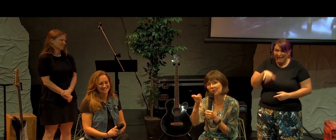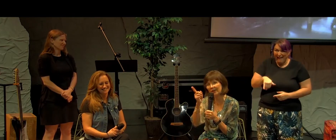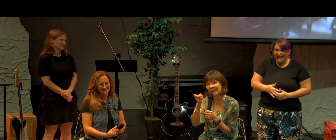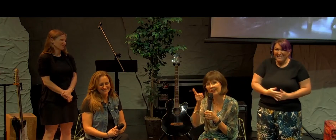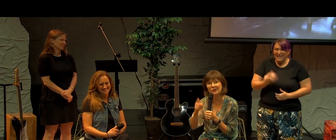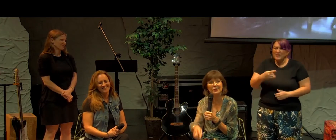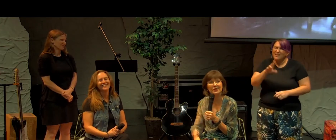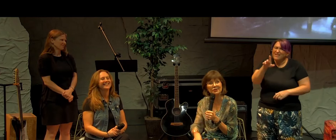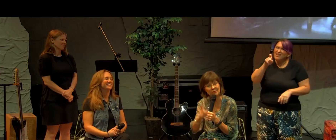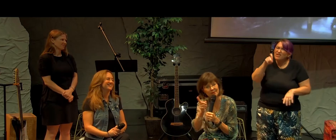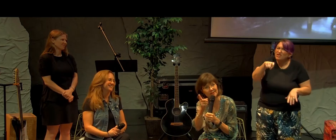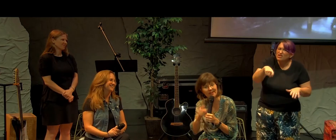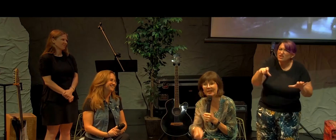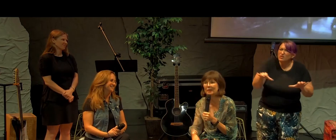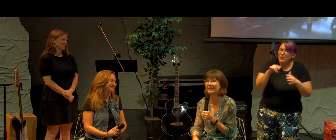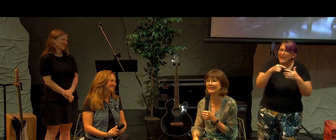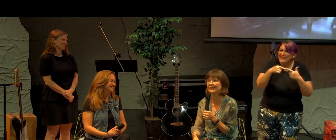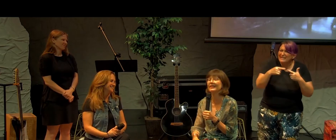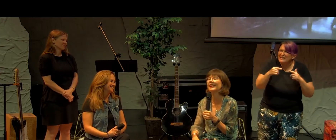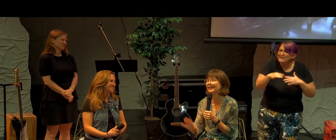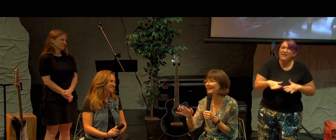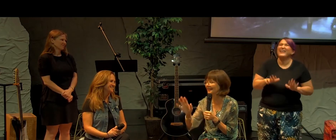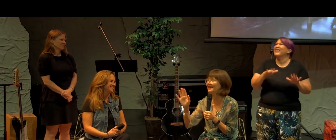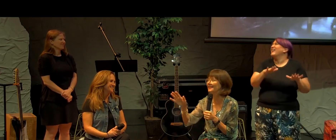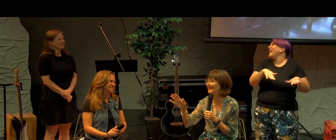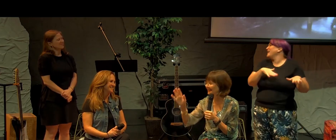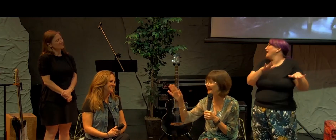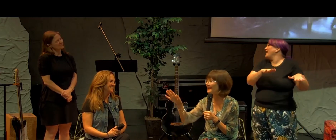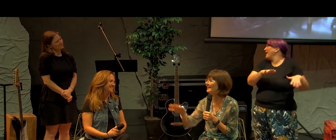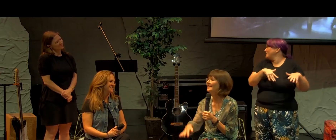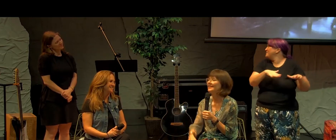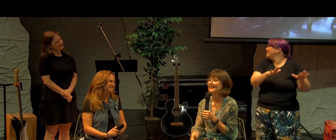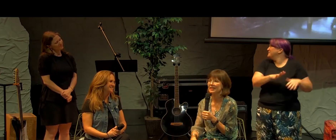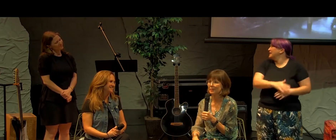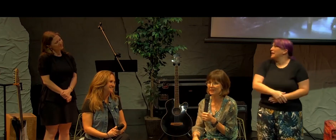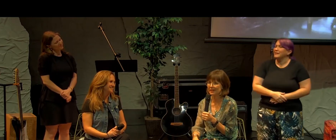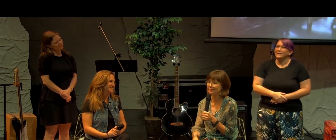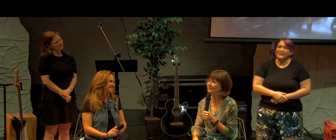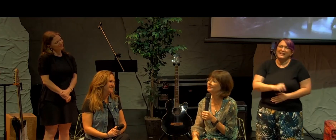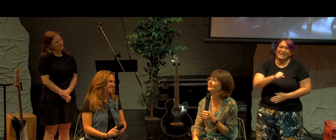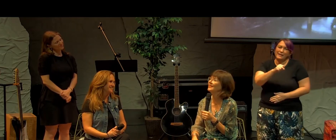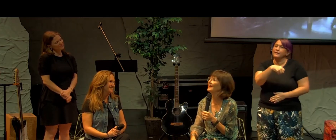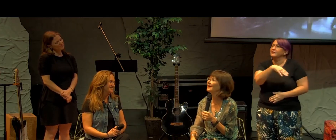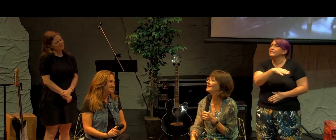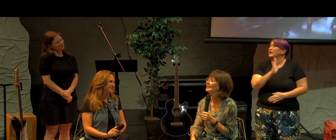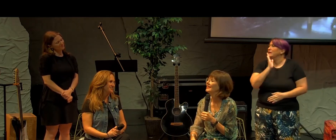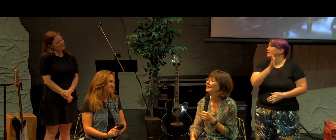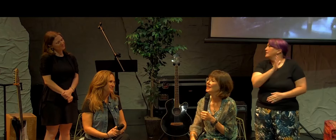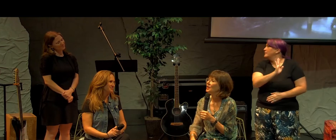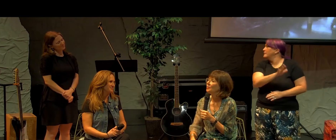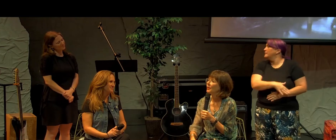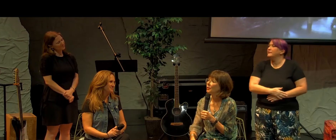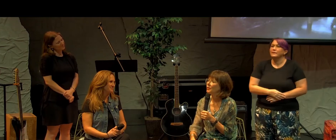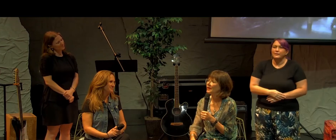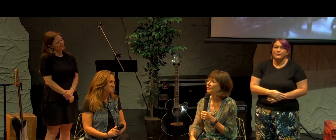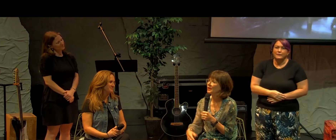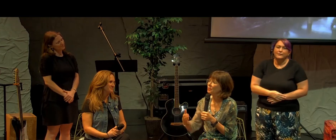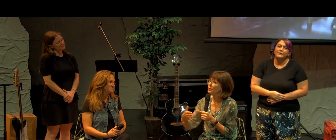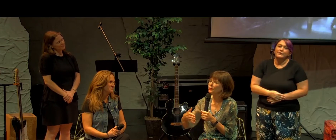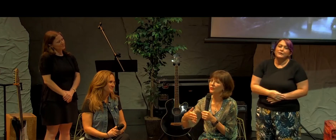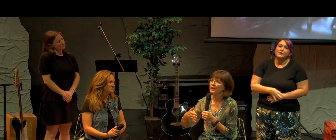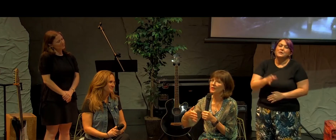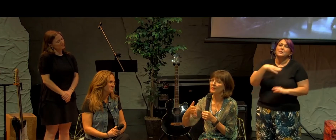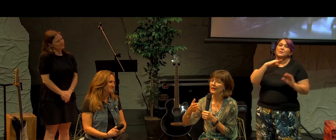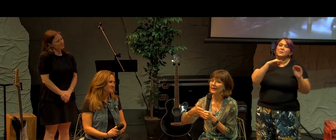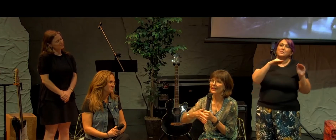you, "You really ought to do this. You really ought to think about this." And I go, yeah. Some other time. But when we